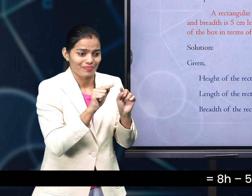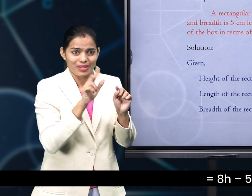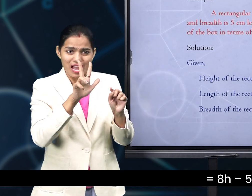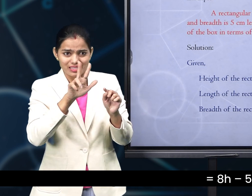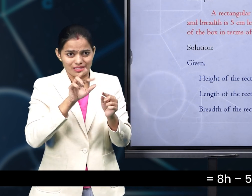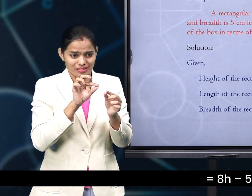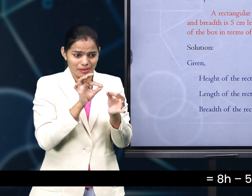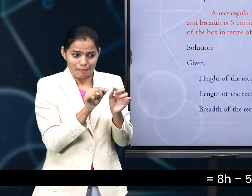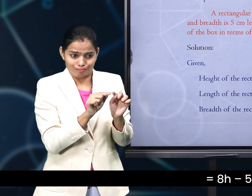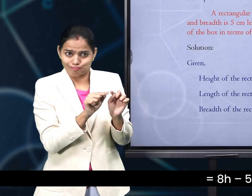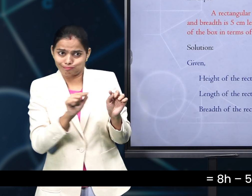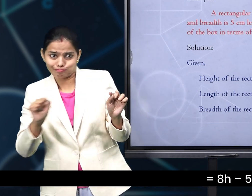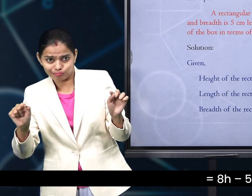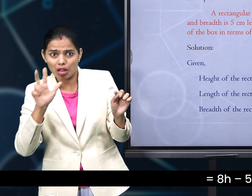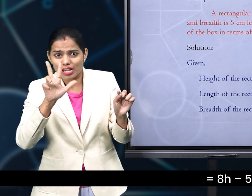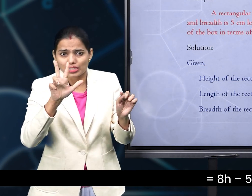minus 5 cm.